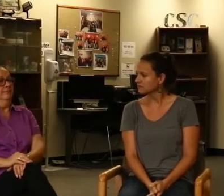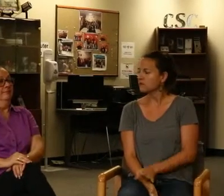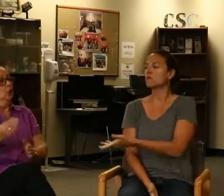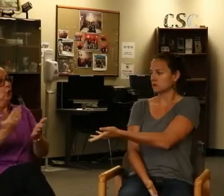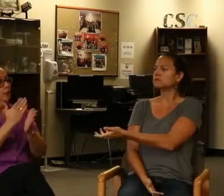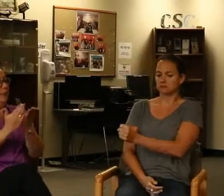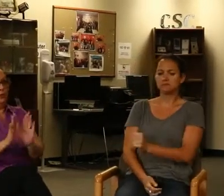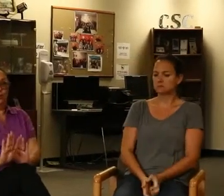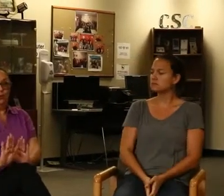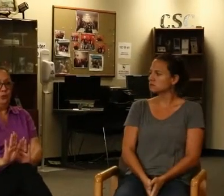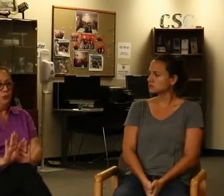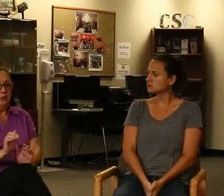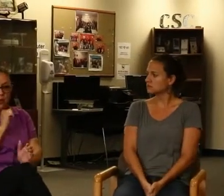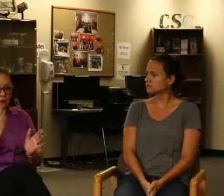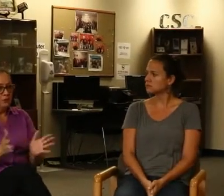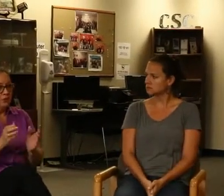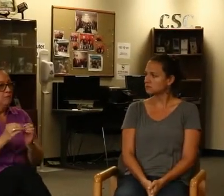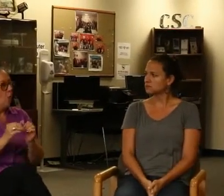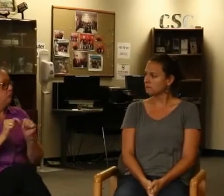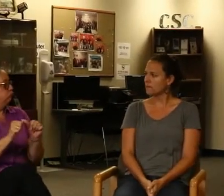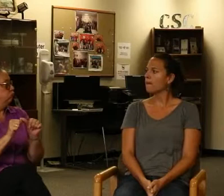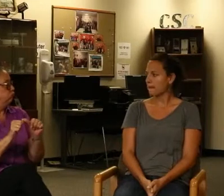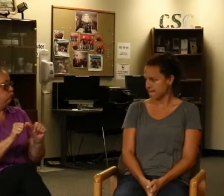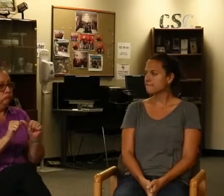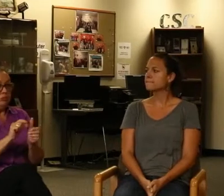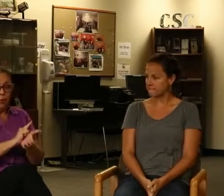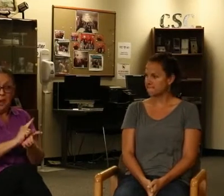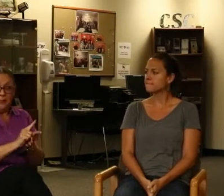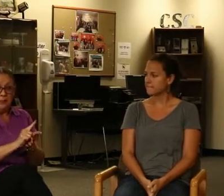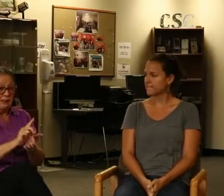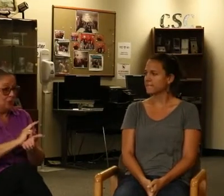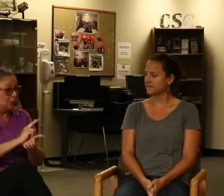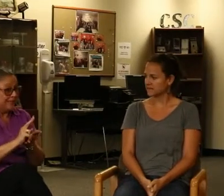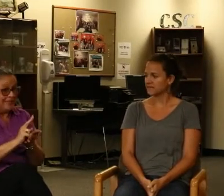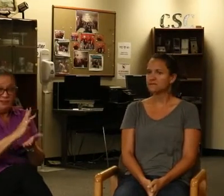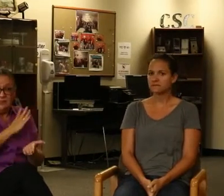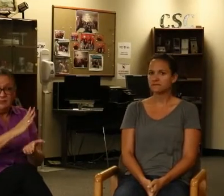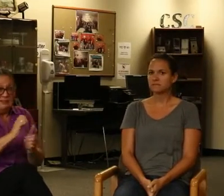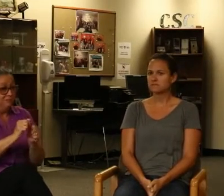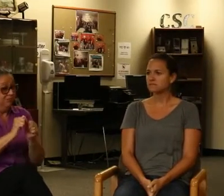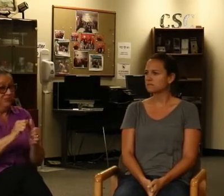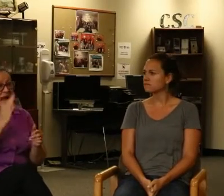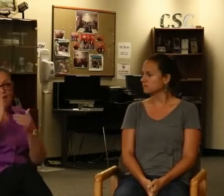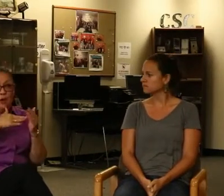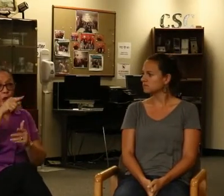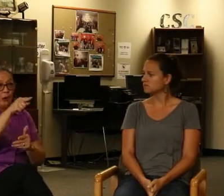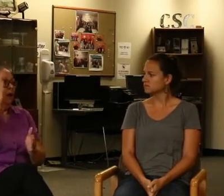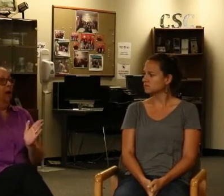it doesn't mean just read that book. No, I really encourage you to read the same book for maybe a week, 2 weeks,